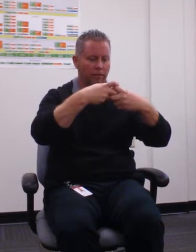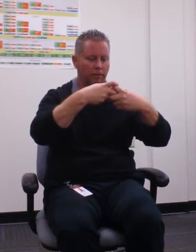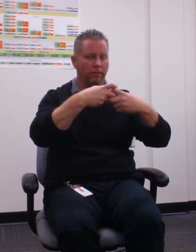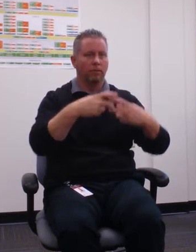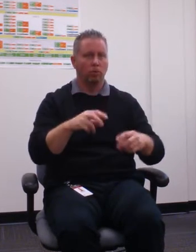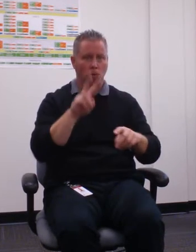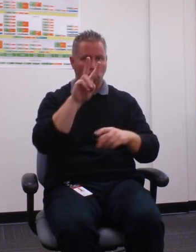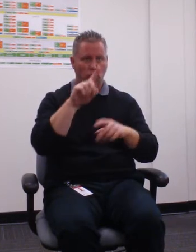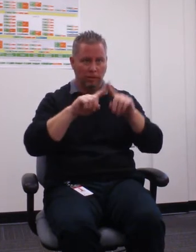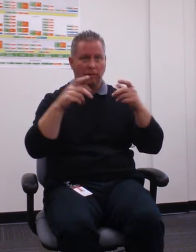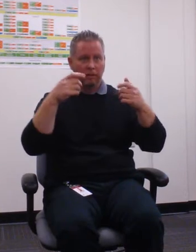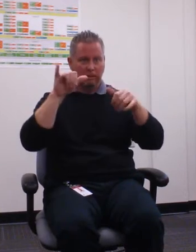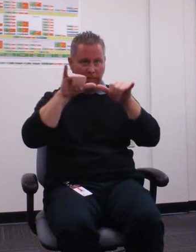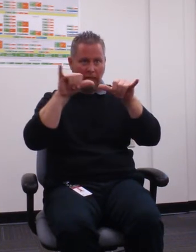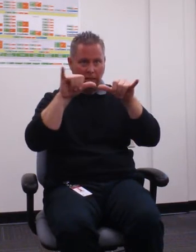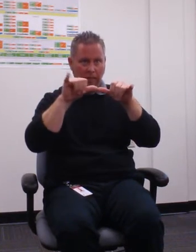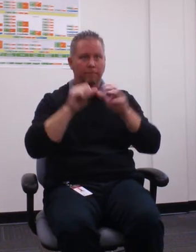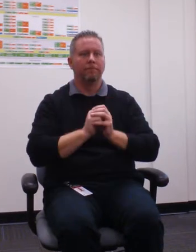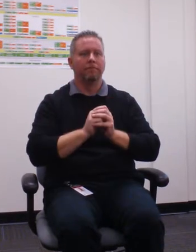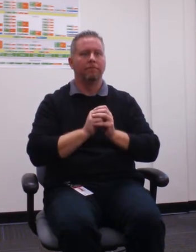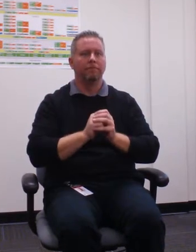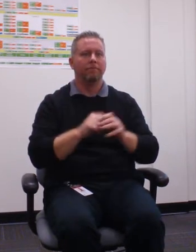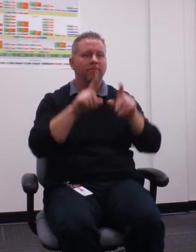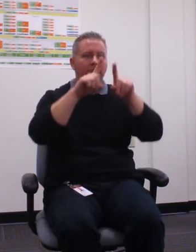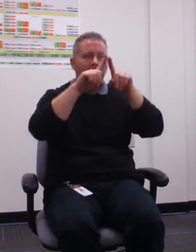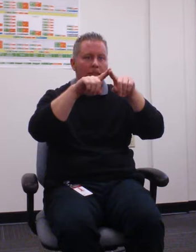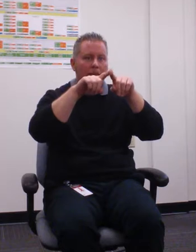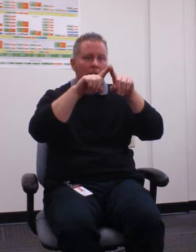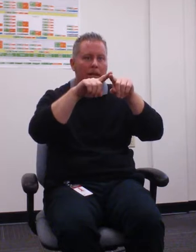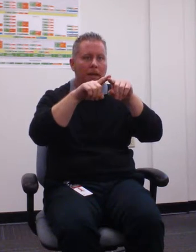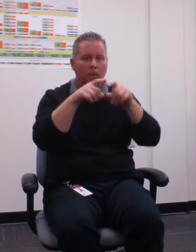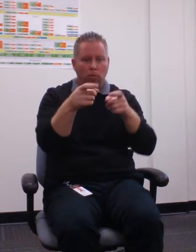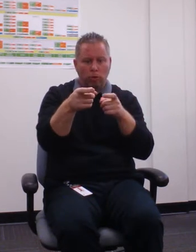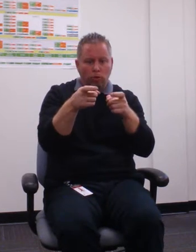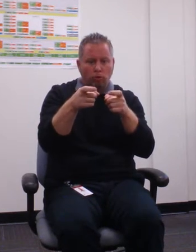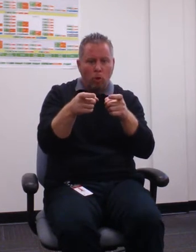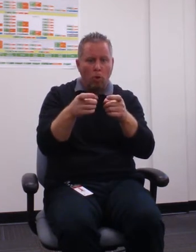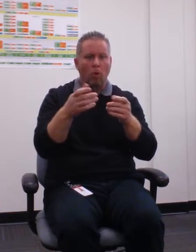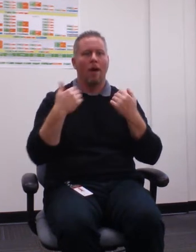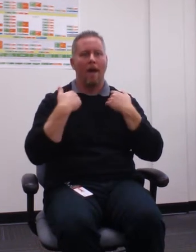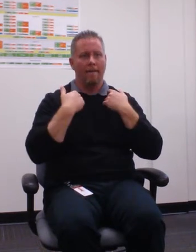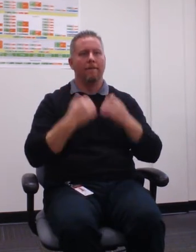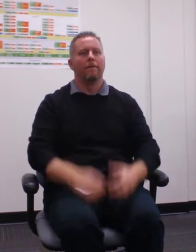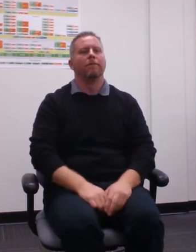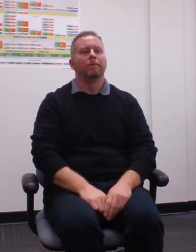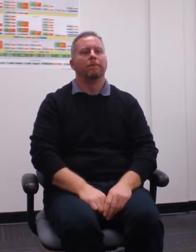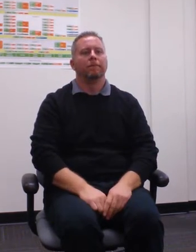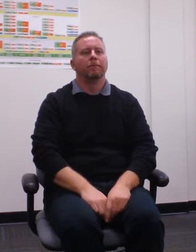for the box, depending on which controller you have.